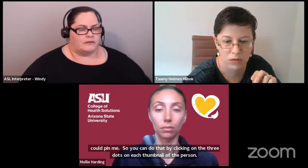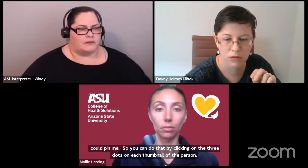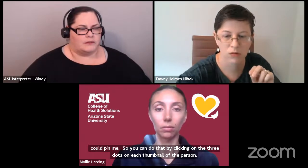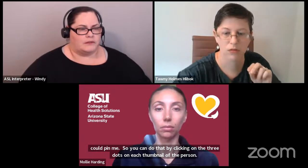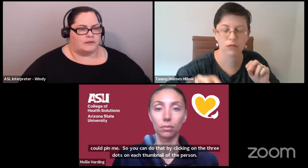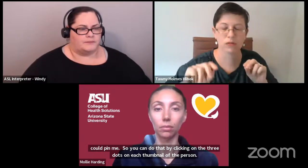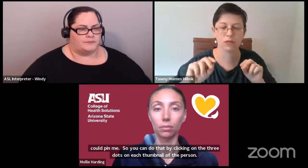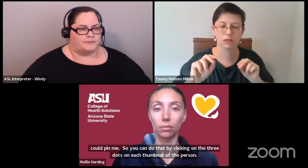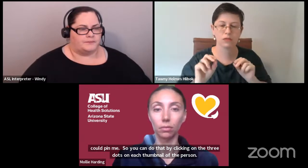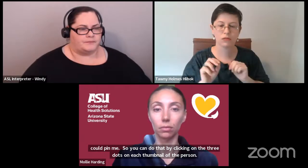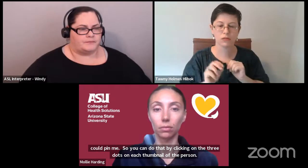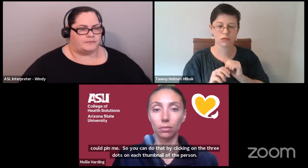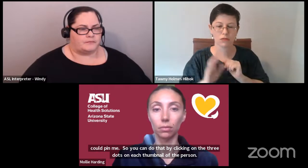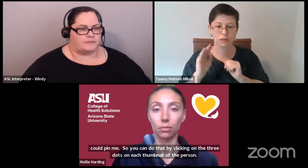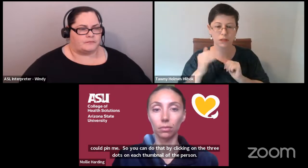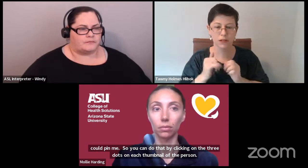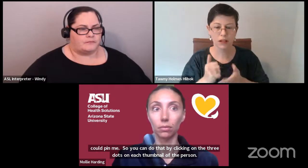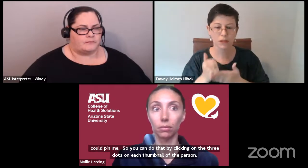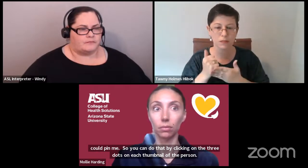Let's see.